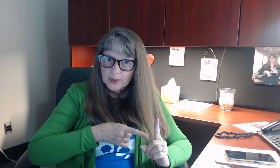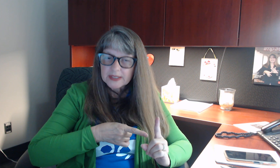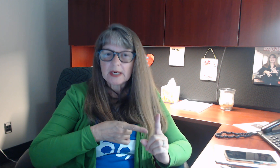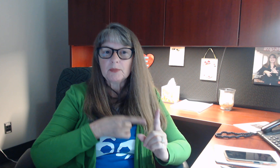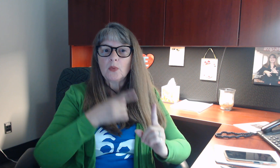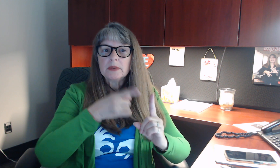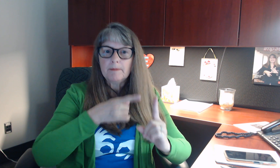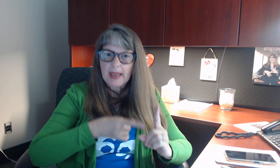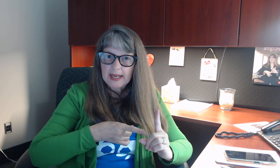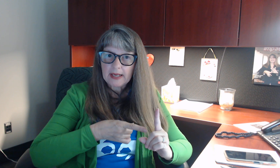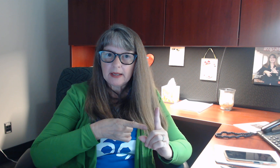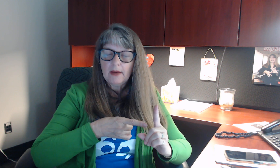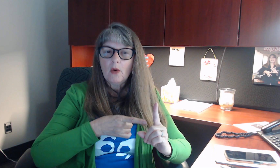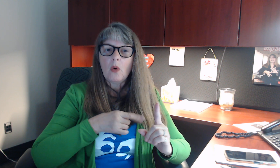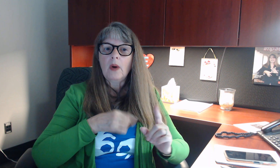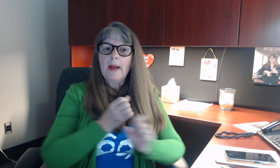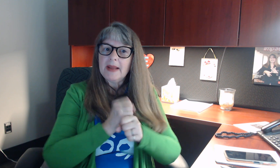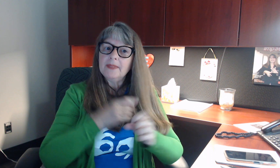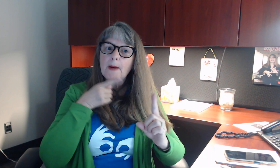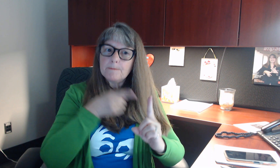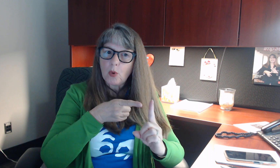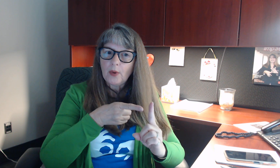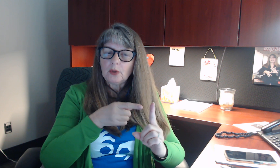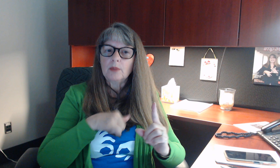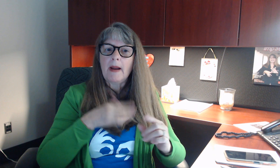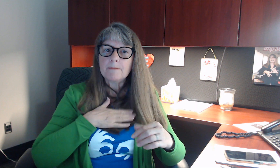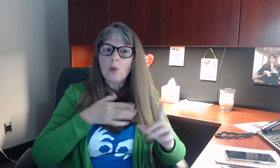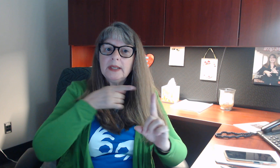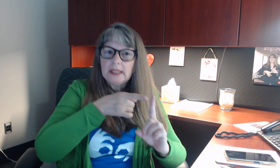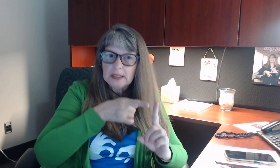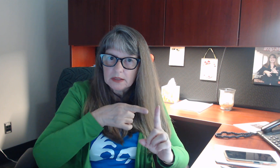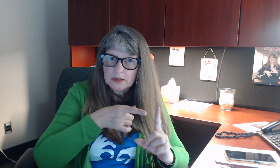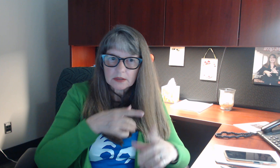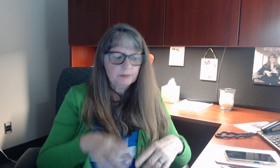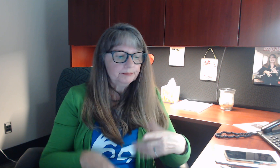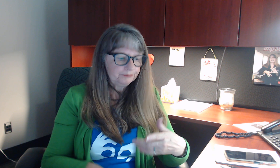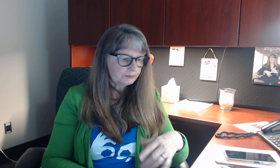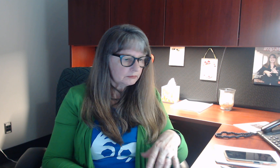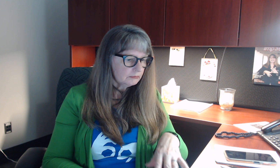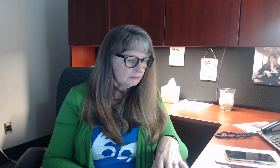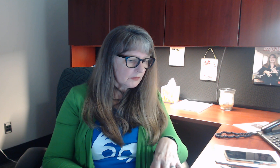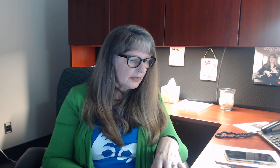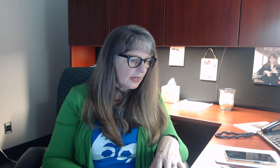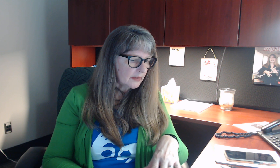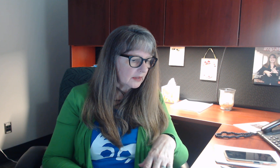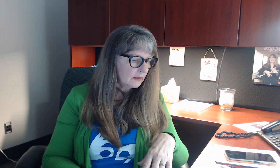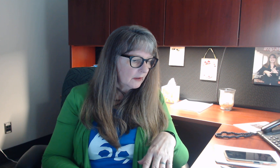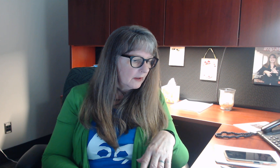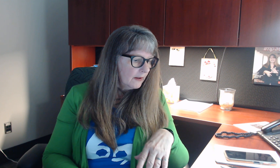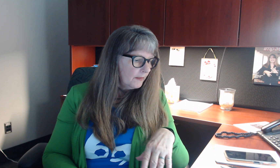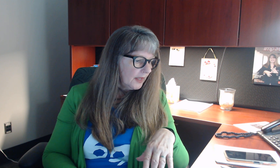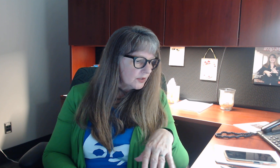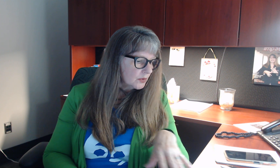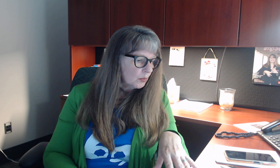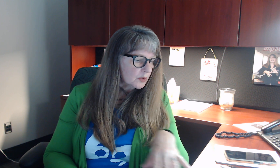that I'm going to make. Or I made that point, or my point is, and kind of thing. So it's more